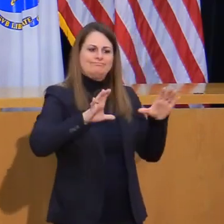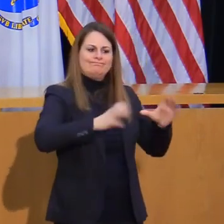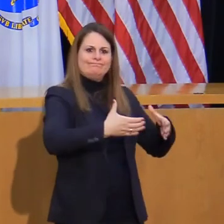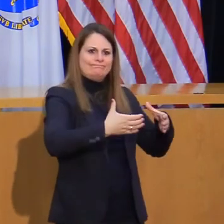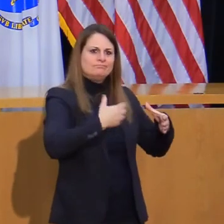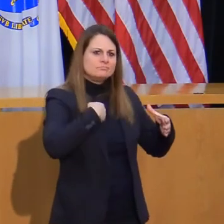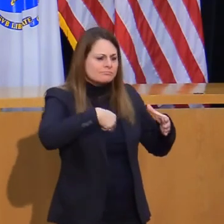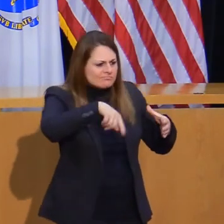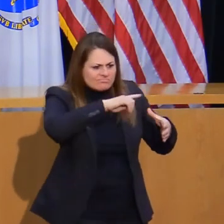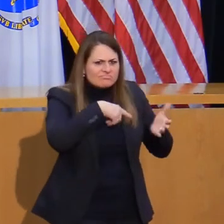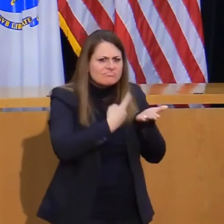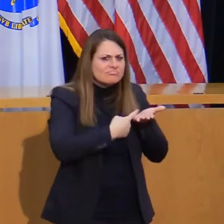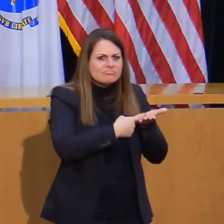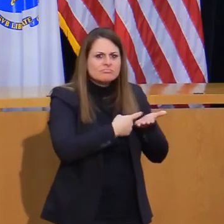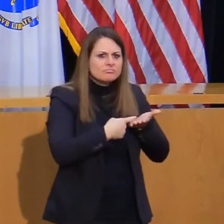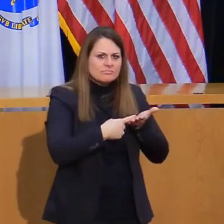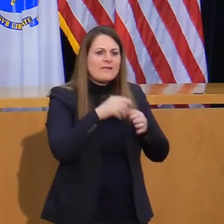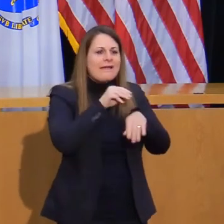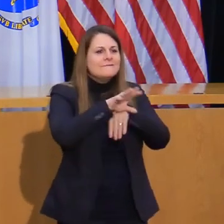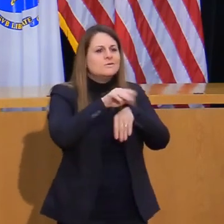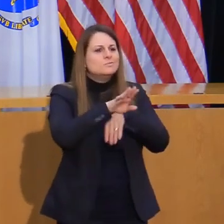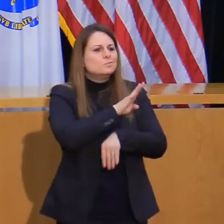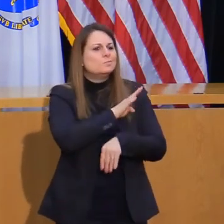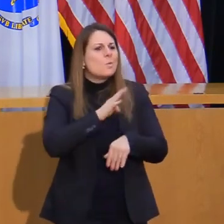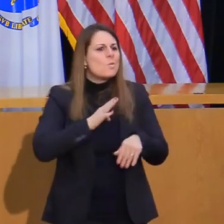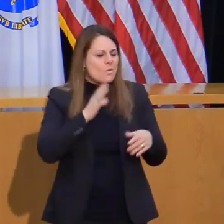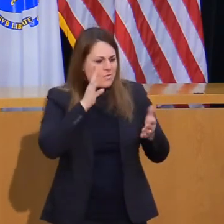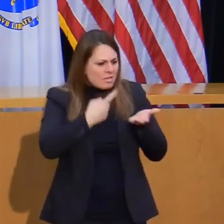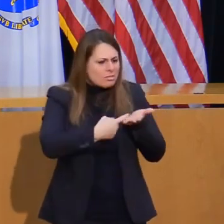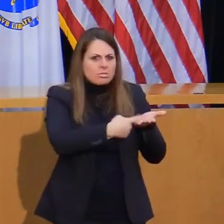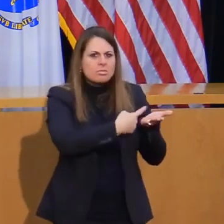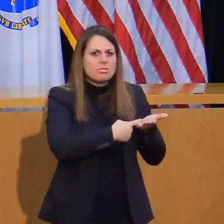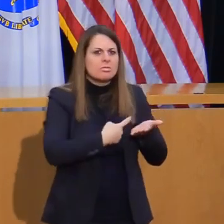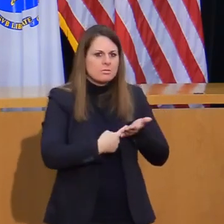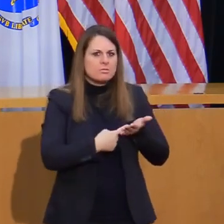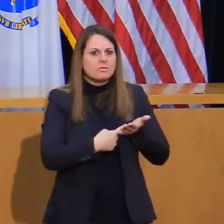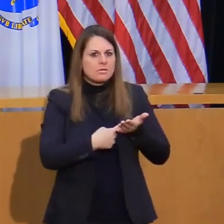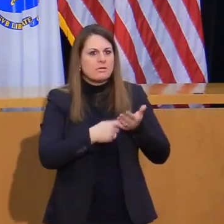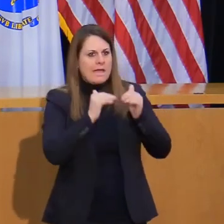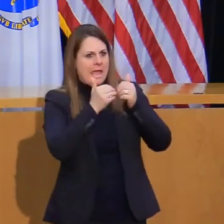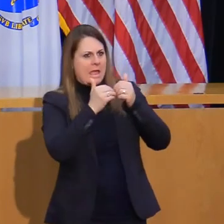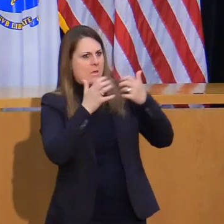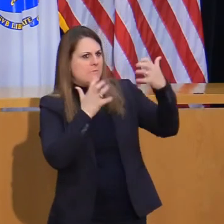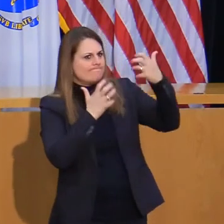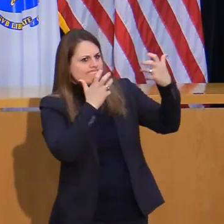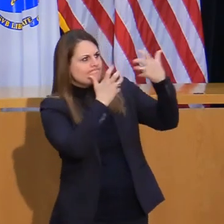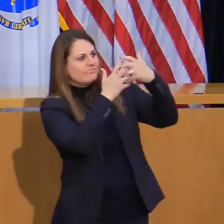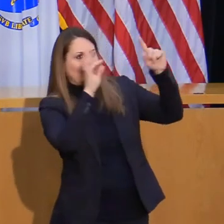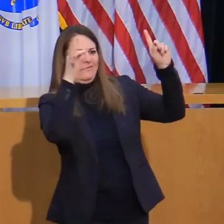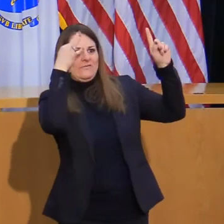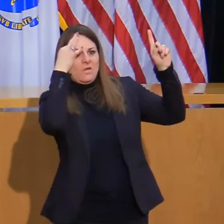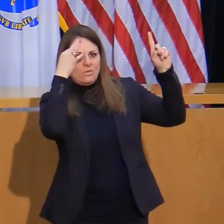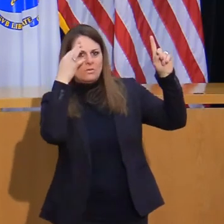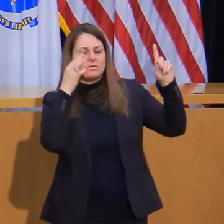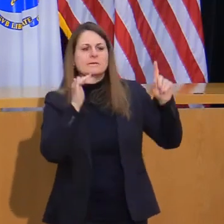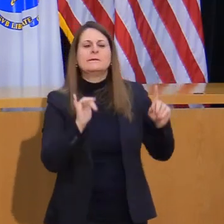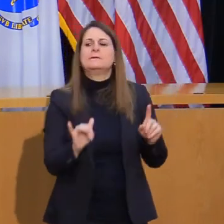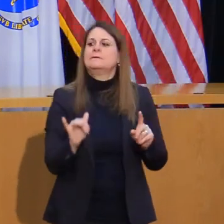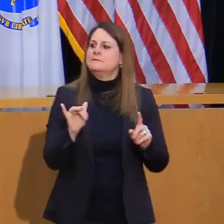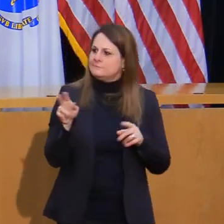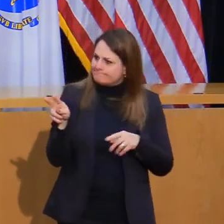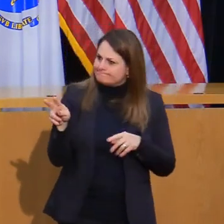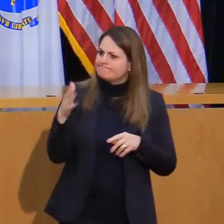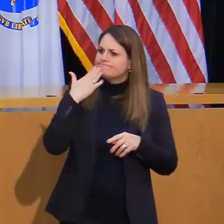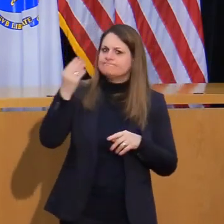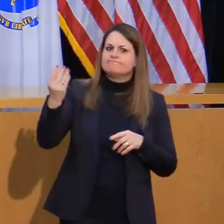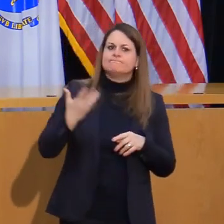Board. We've tried pretty hard to make sure that there's some alignment between what they're talking about and what we're talking about. But I'm not familiar with this,